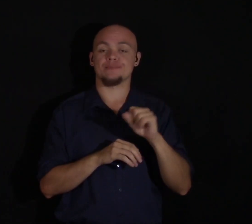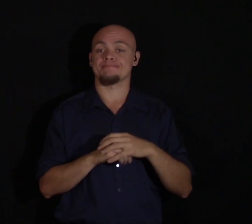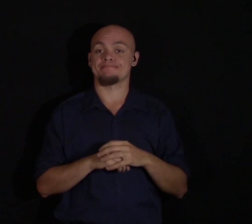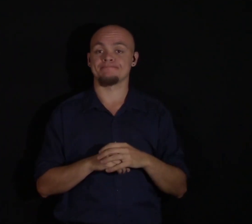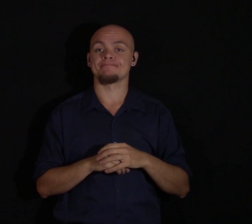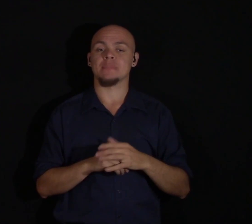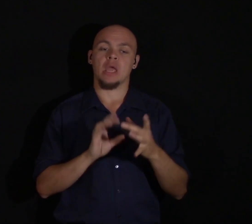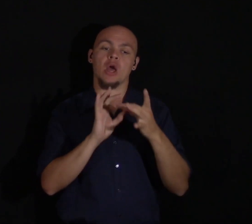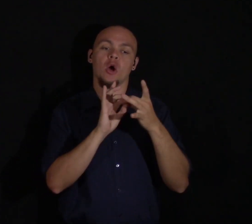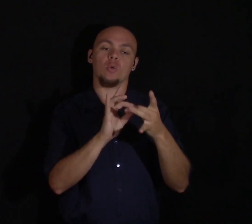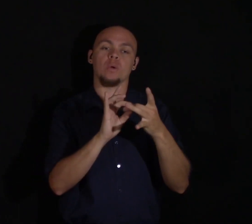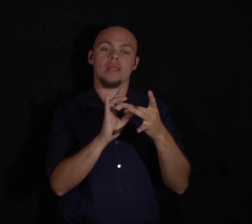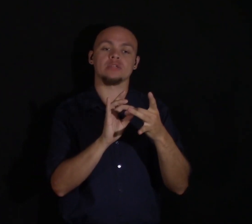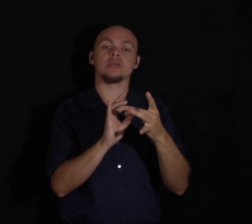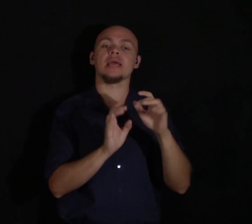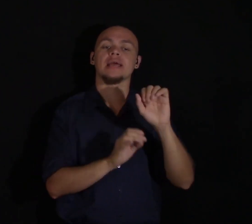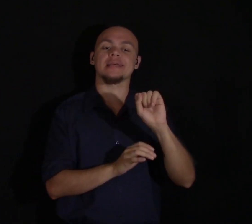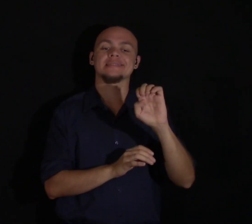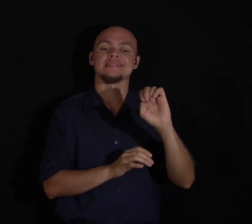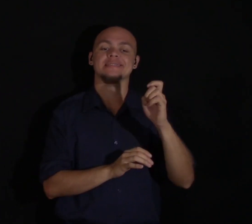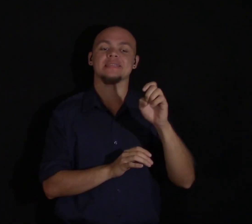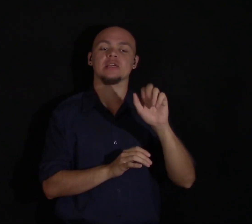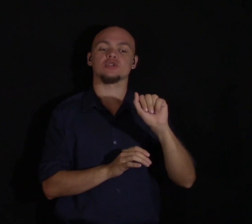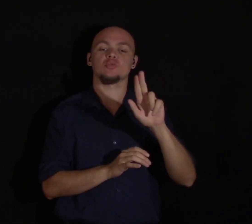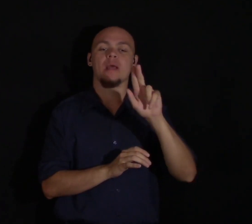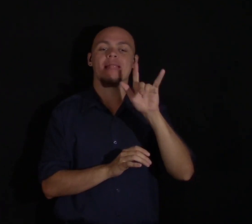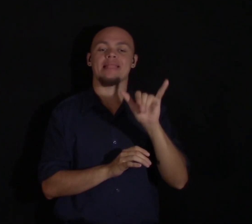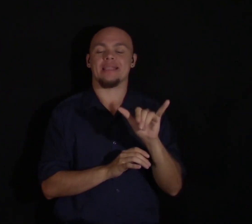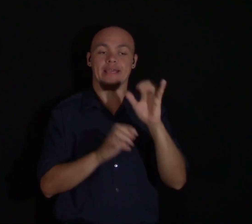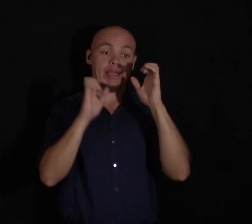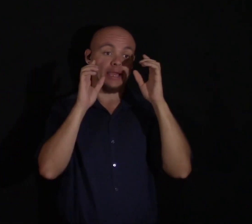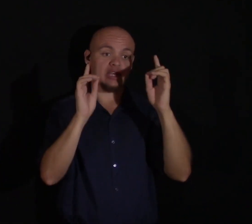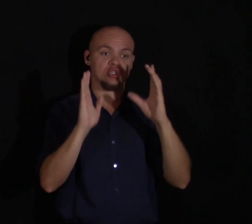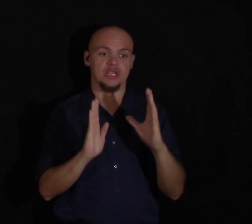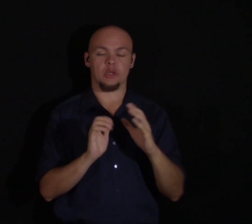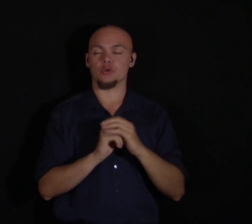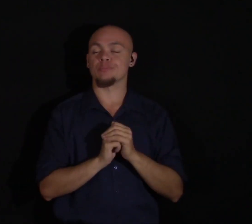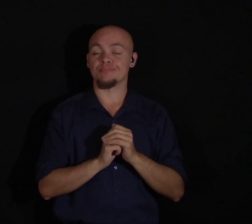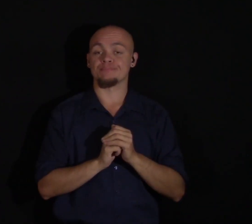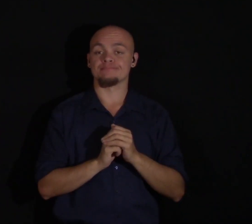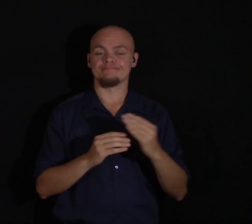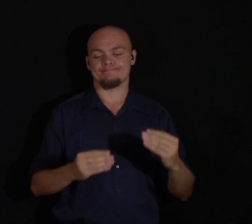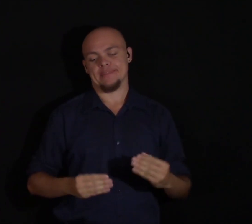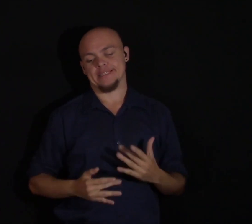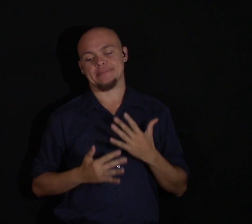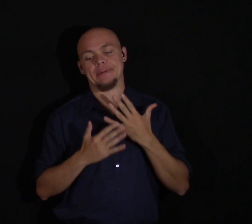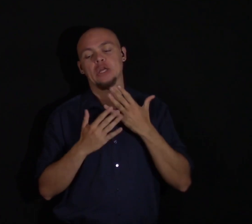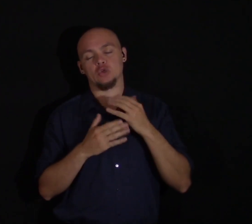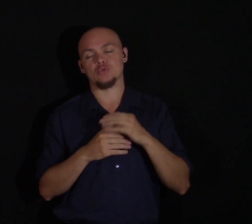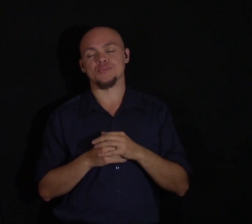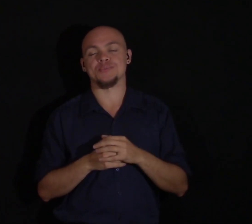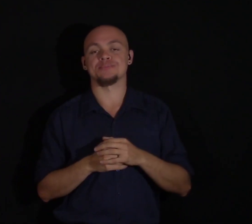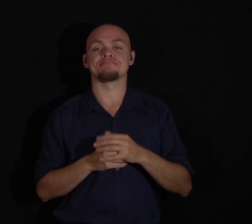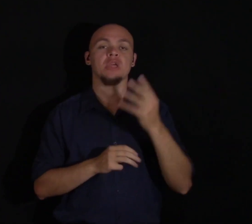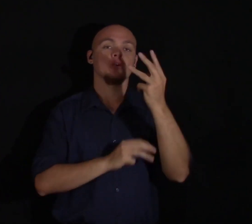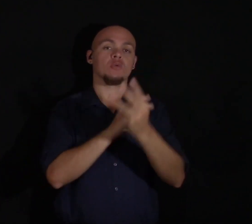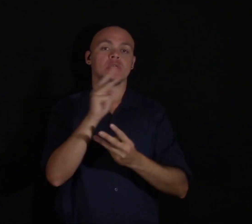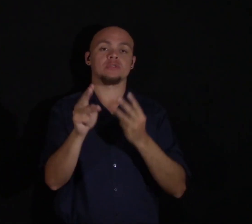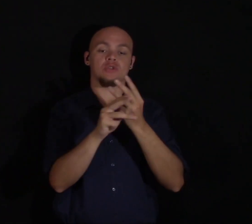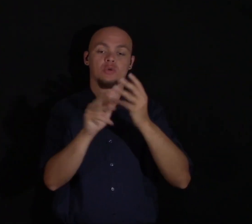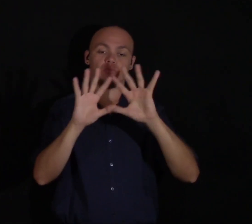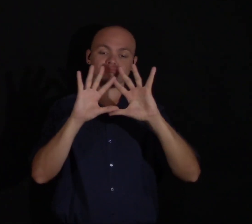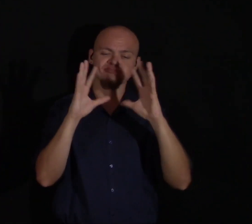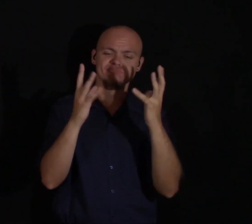a relationship and sexuality educator. Across the world, no matter who you are or where you're